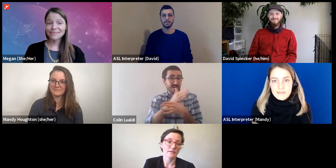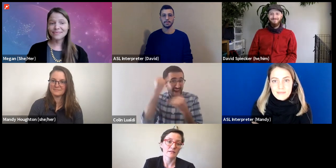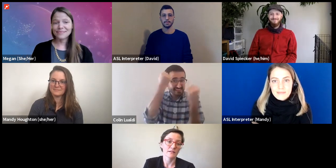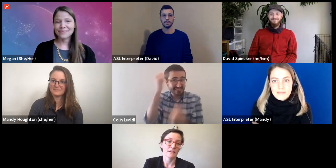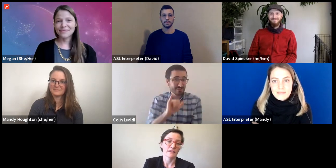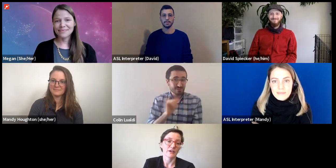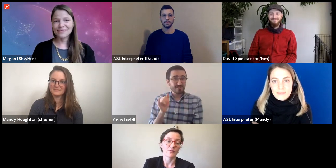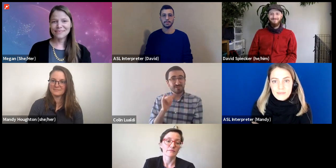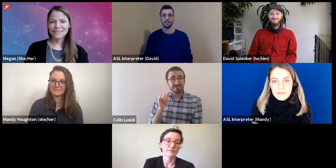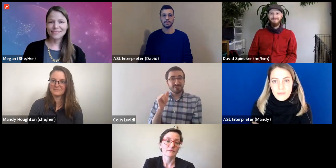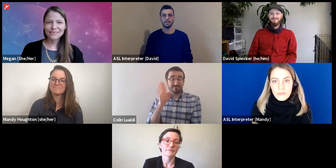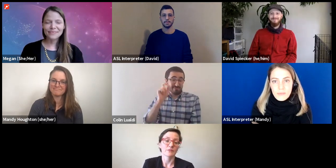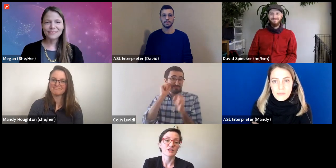upon.